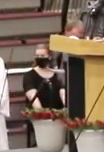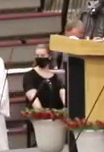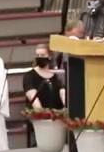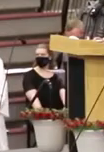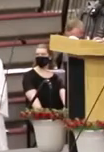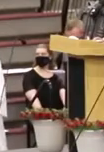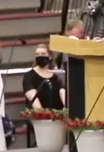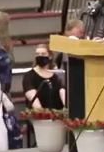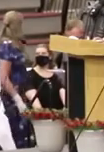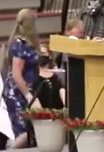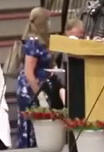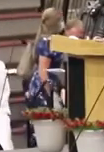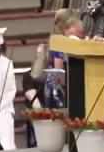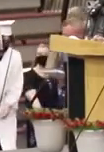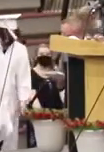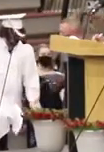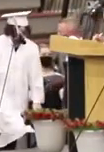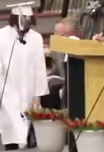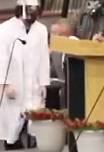Jeremy Lisiaga.